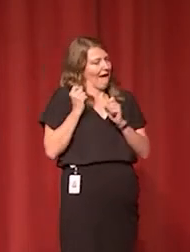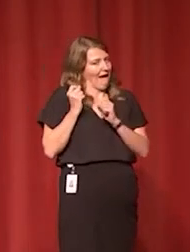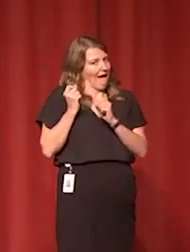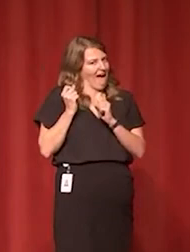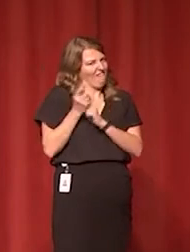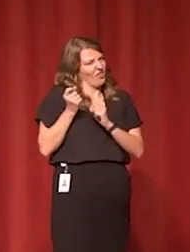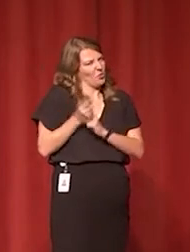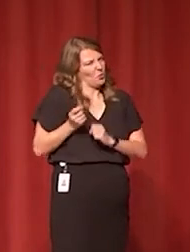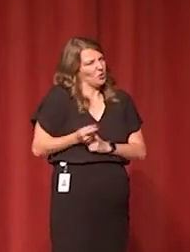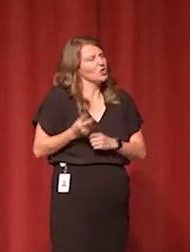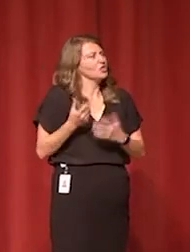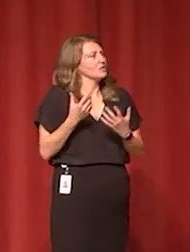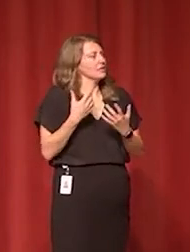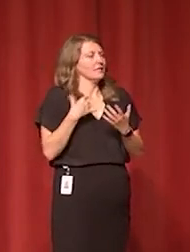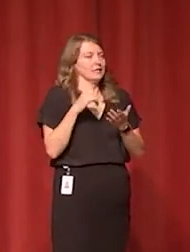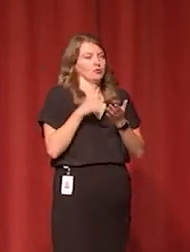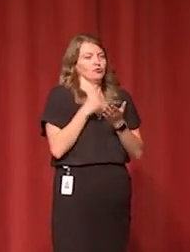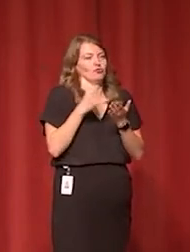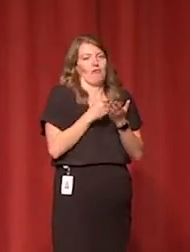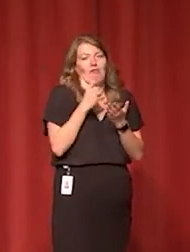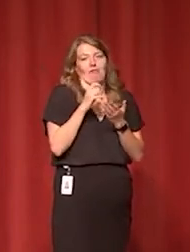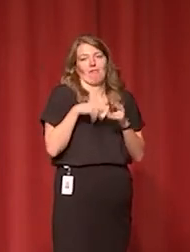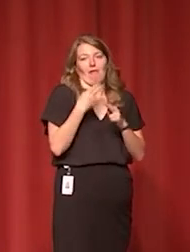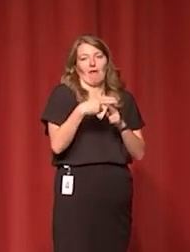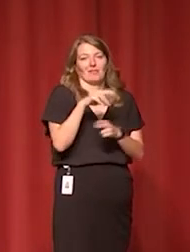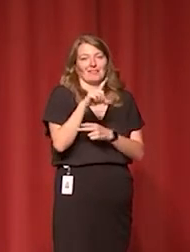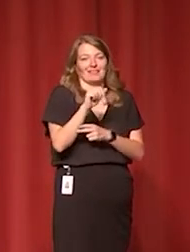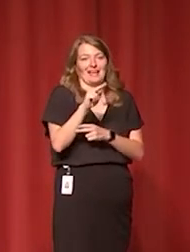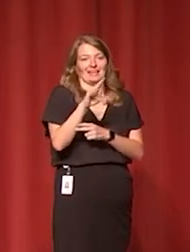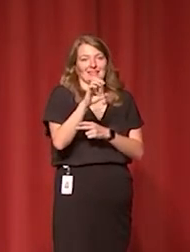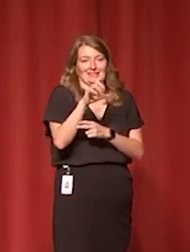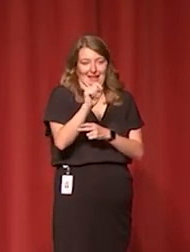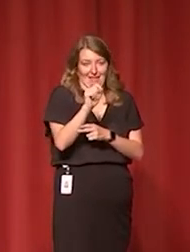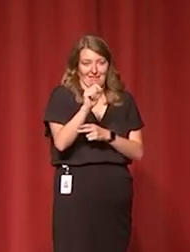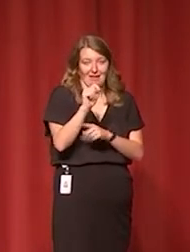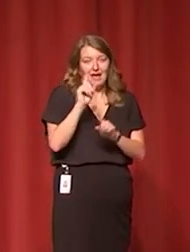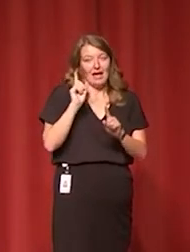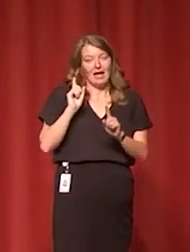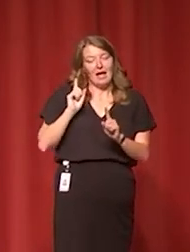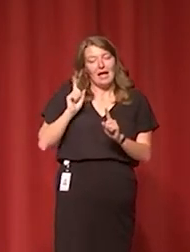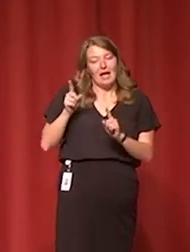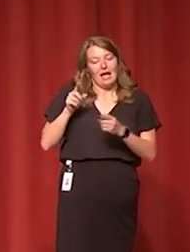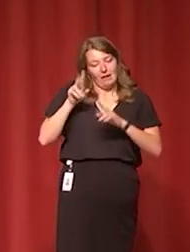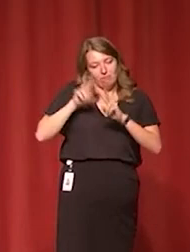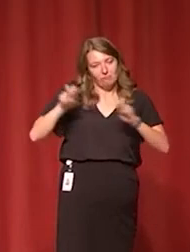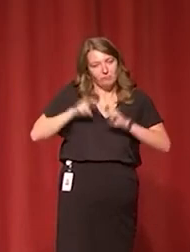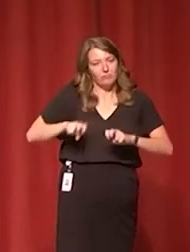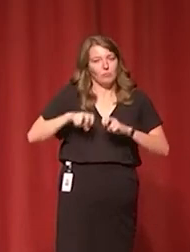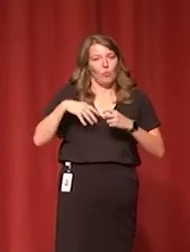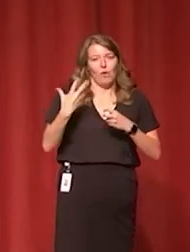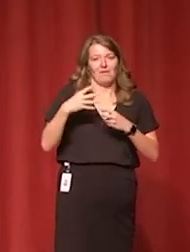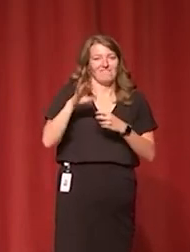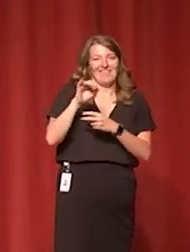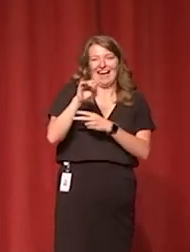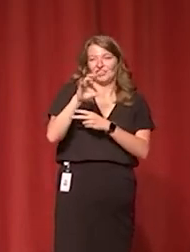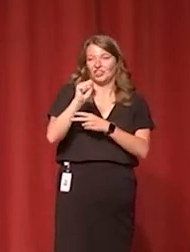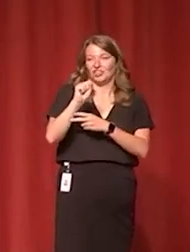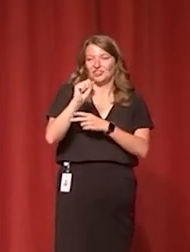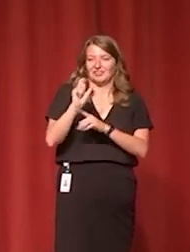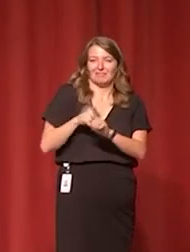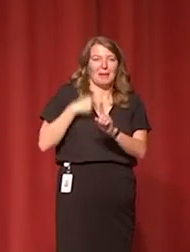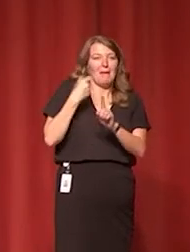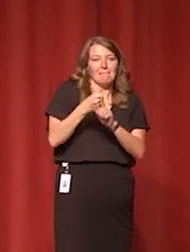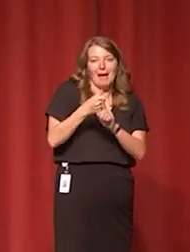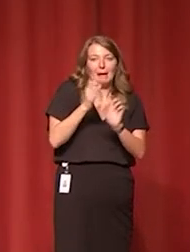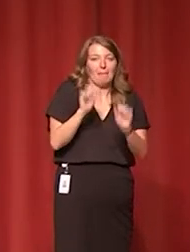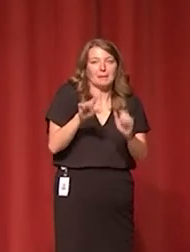The Lancet, there's an article published that looks at risk factors for developing Alzheimer's disease. It's a lovely S-shaped